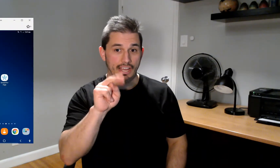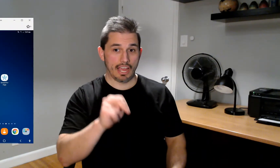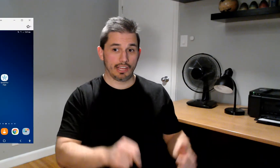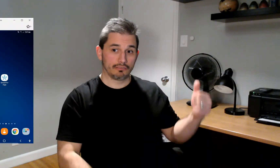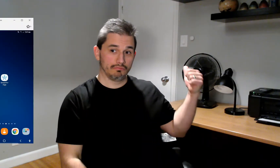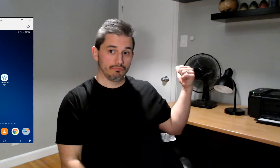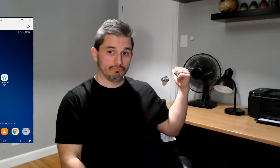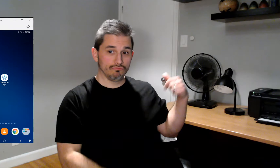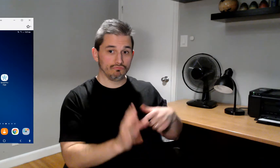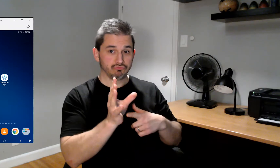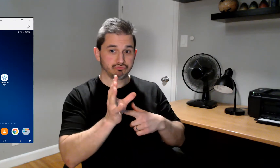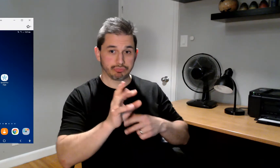go. The fan's running,